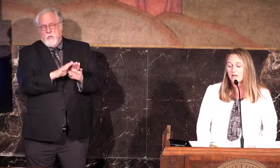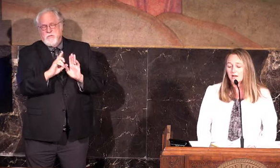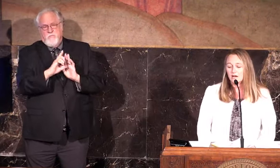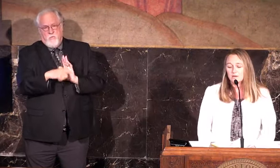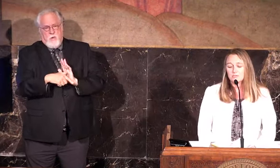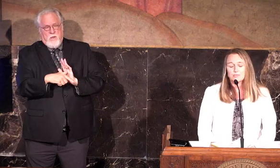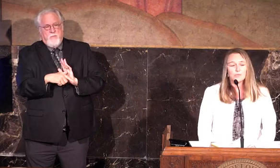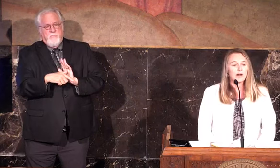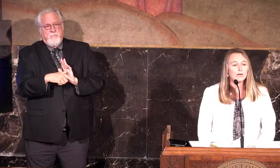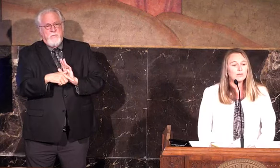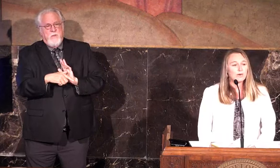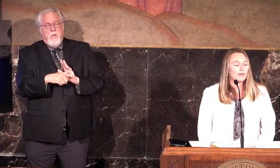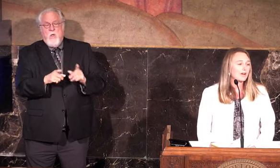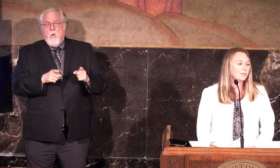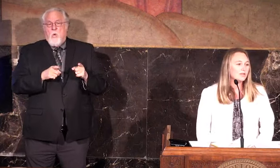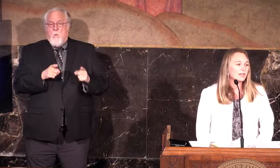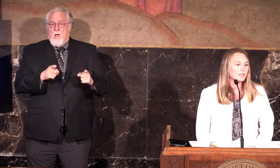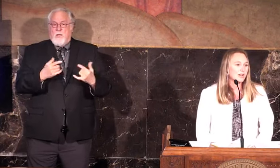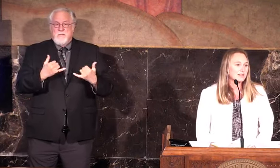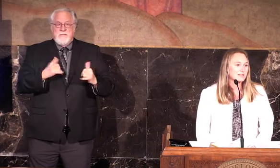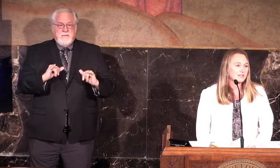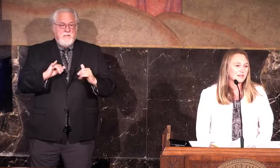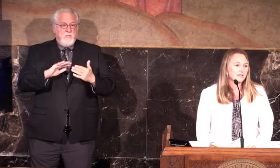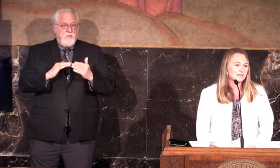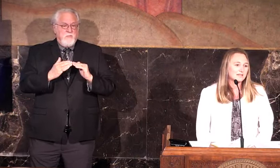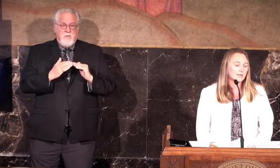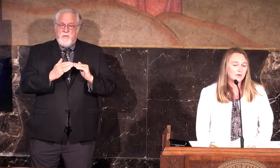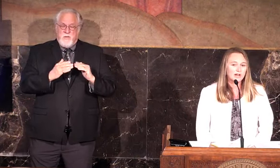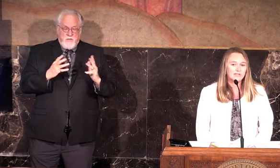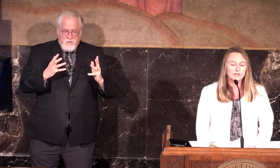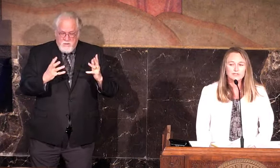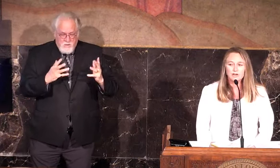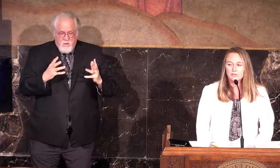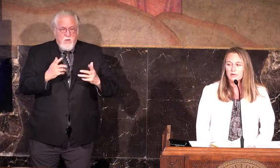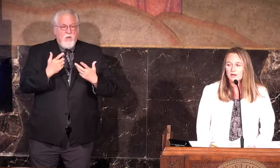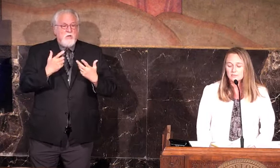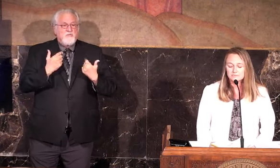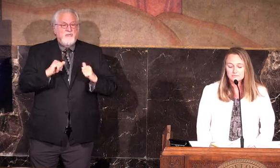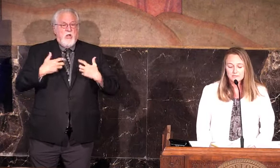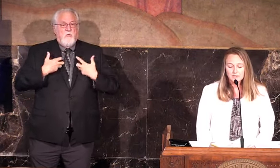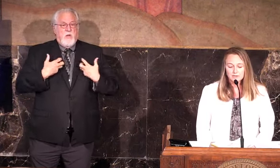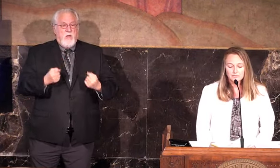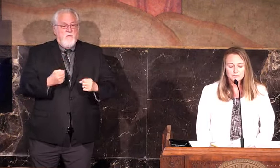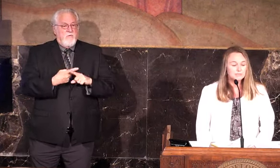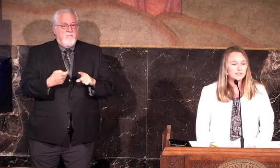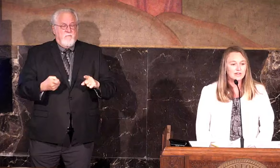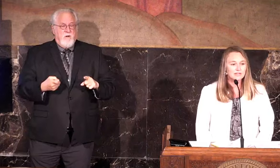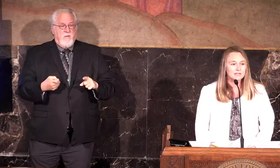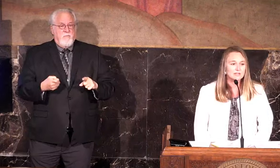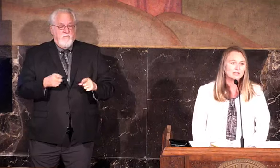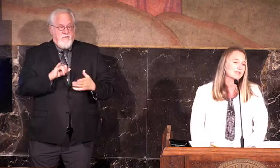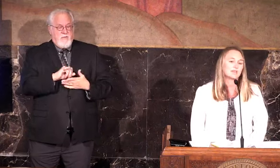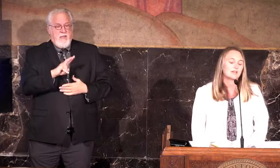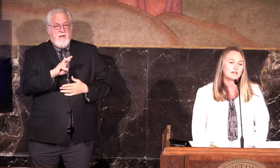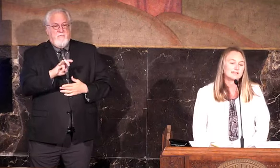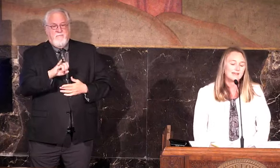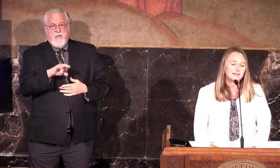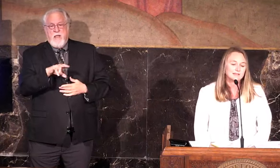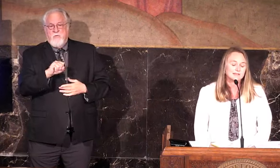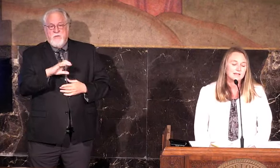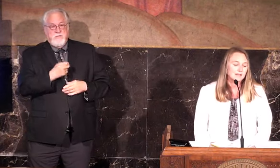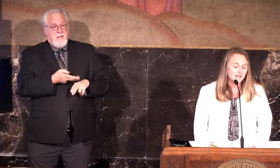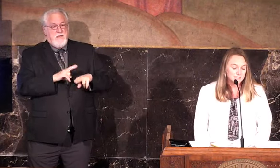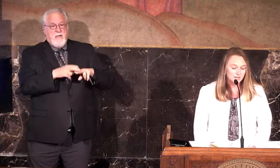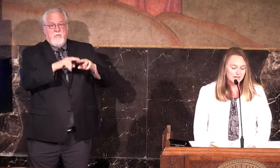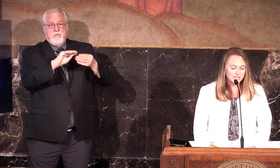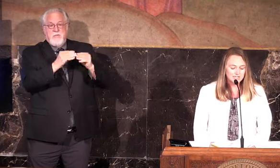while while our community tries to recover from the virus and the increasing